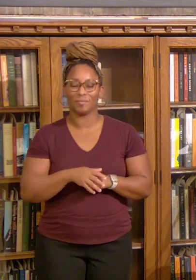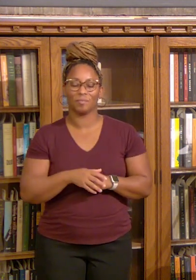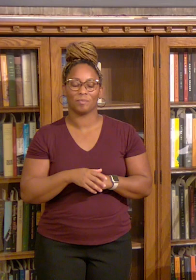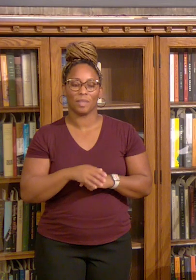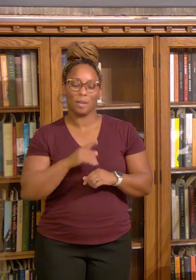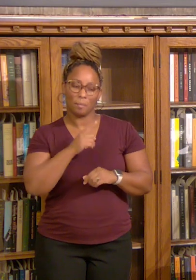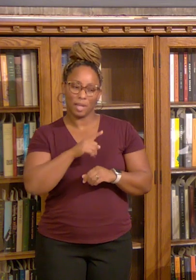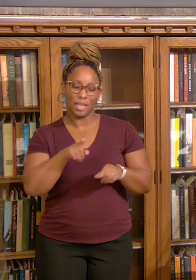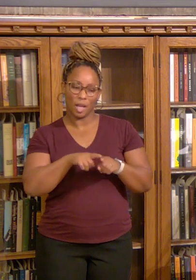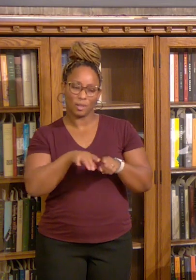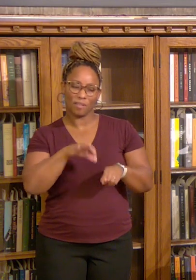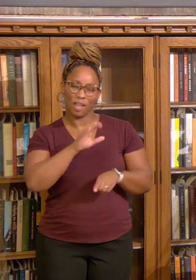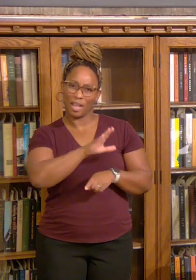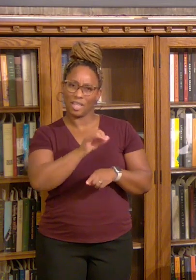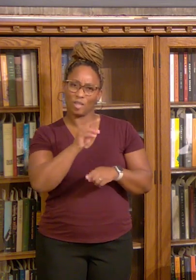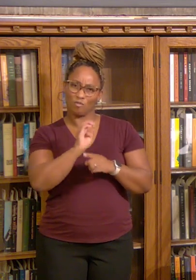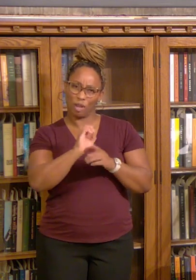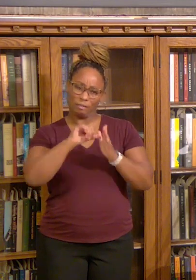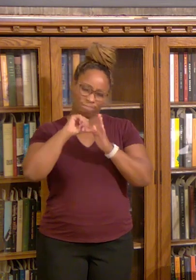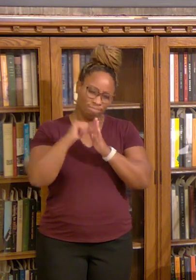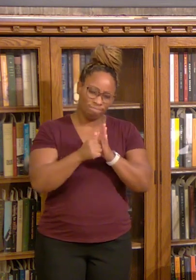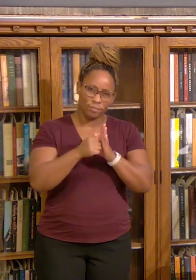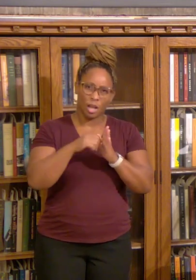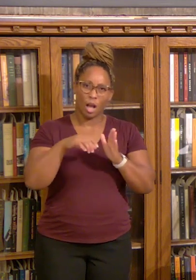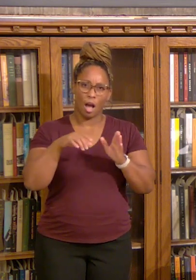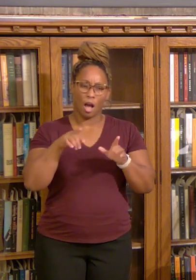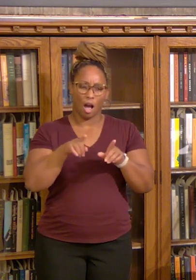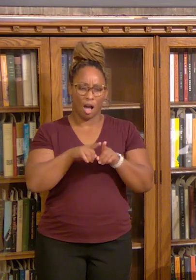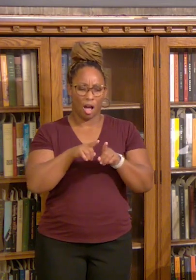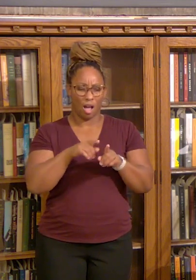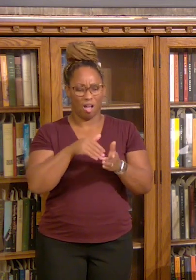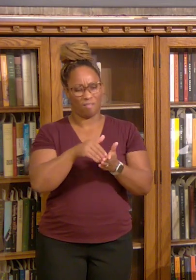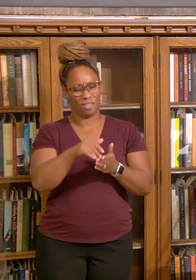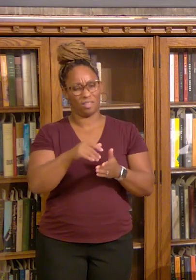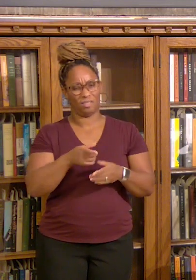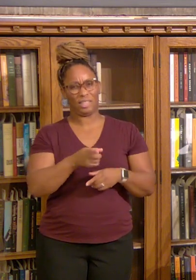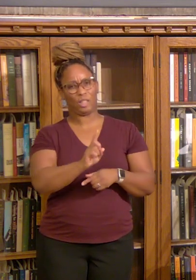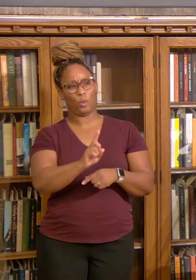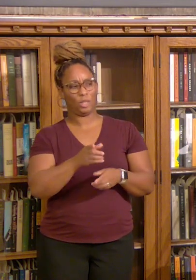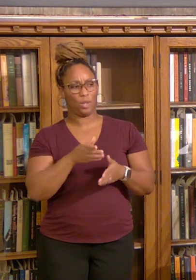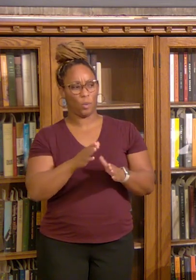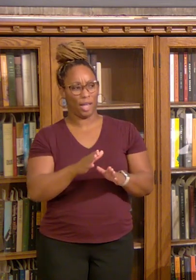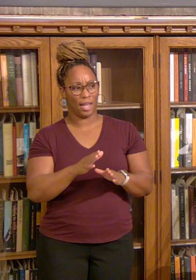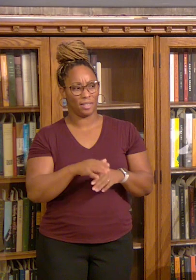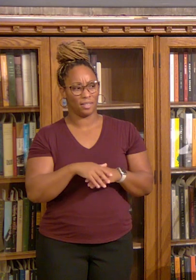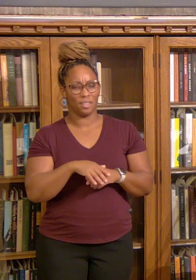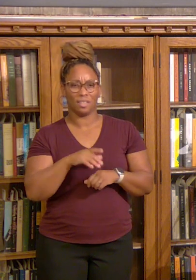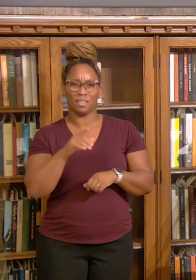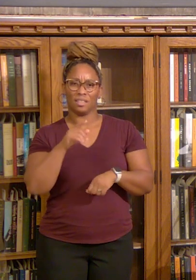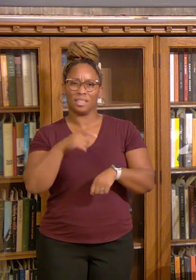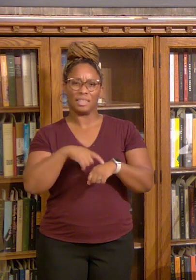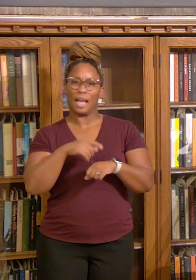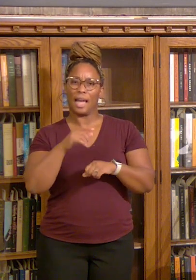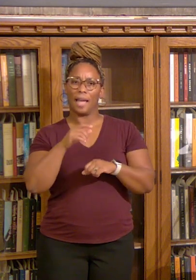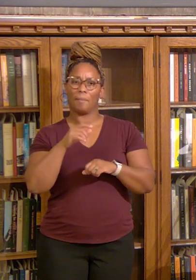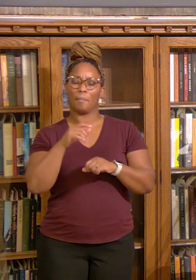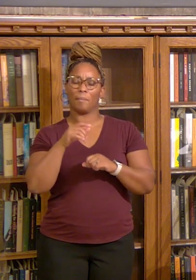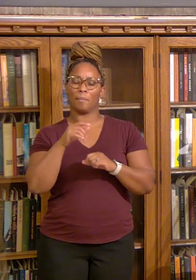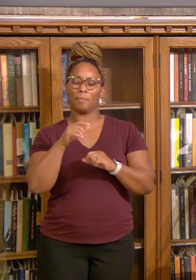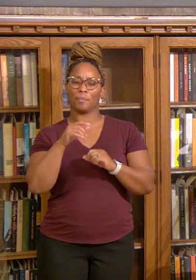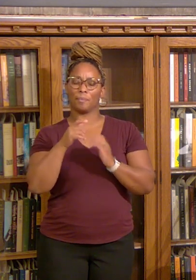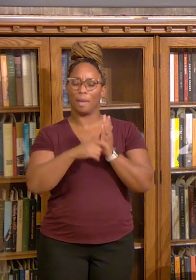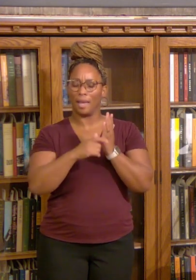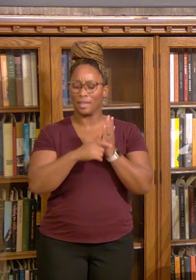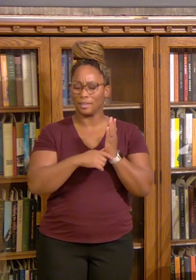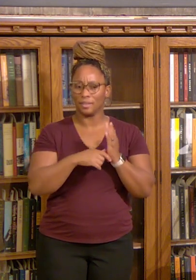also found that his race was emphasized often in crudely insulting ways Time Magazine subtitled its reports on franken's time